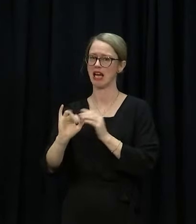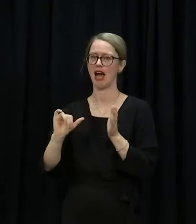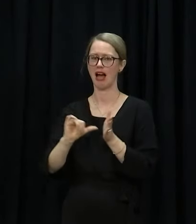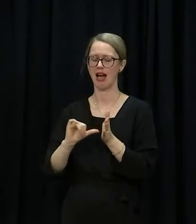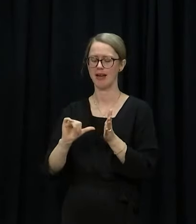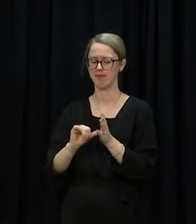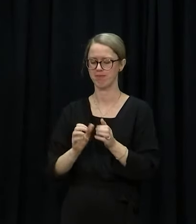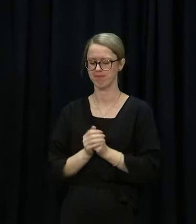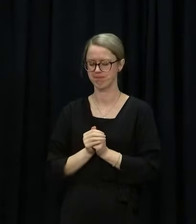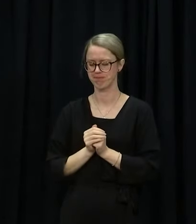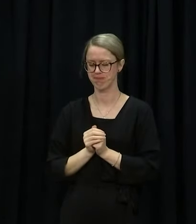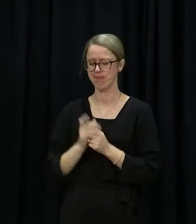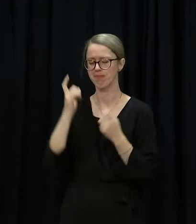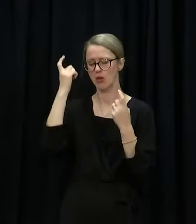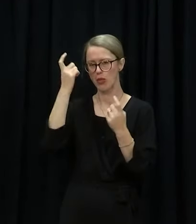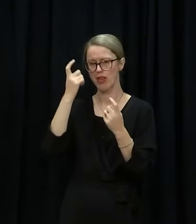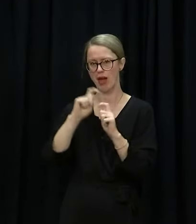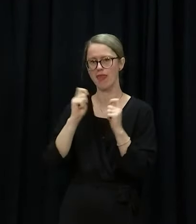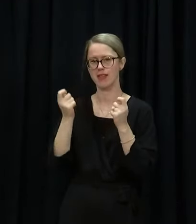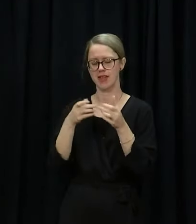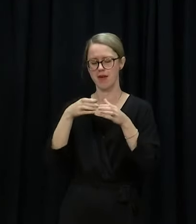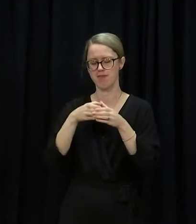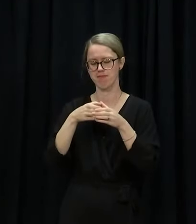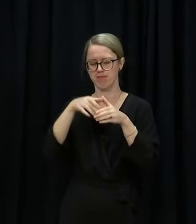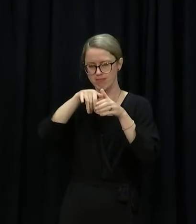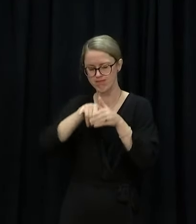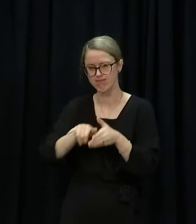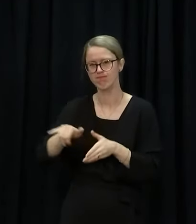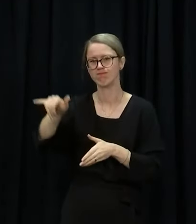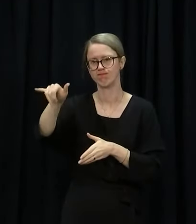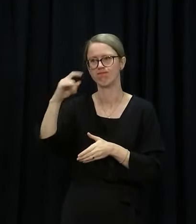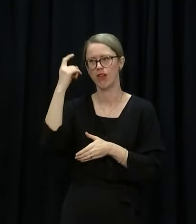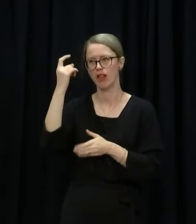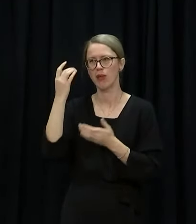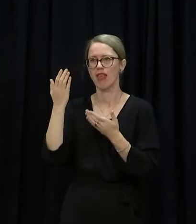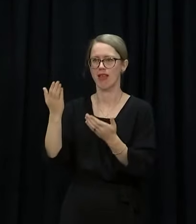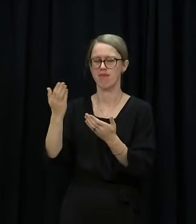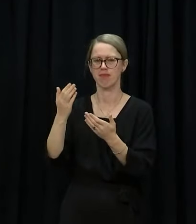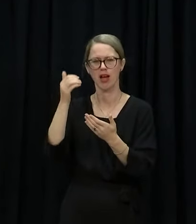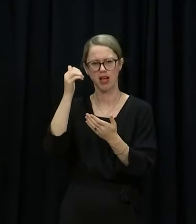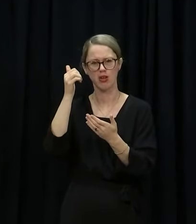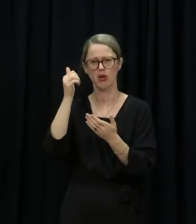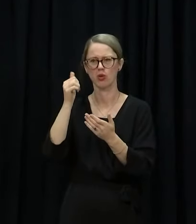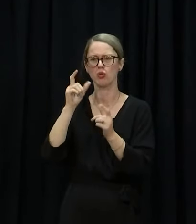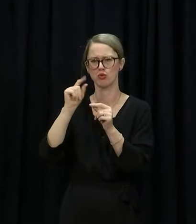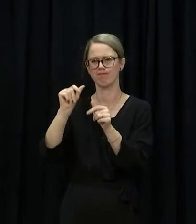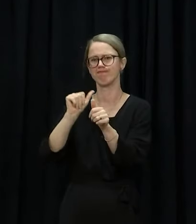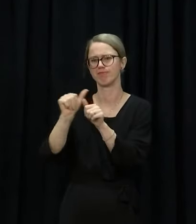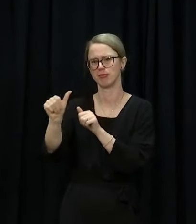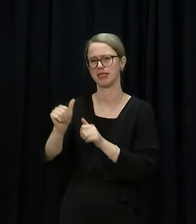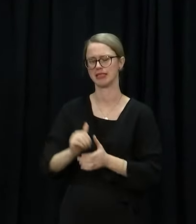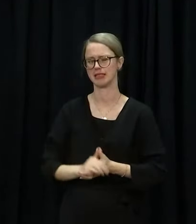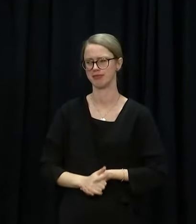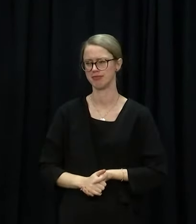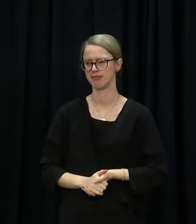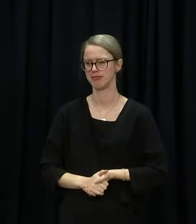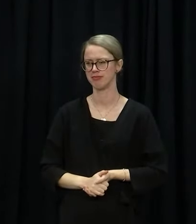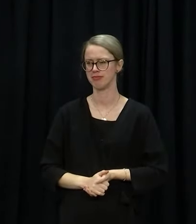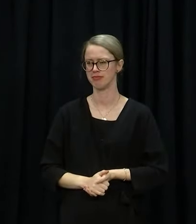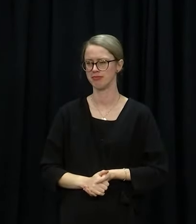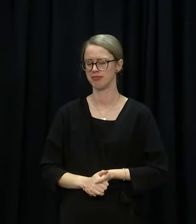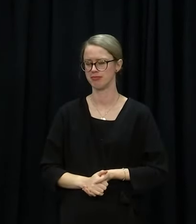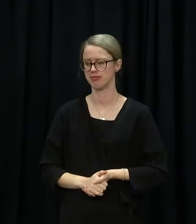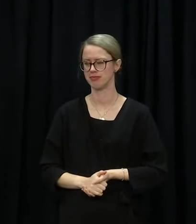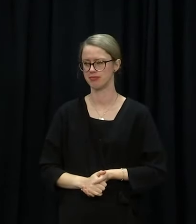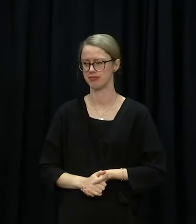Our thoughts are with our Defence Force team as they enter on this deployment. I know that you will do what you can. Before